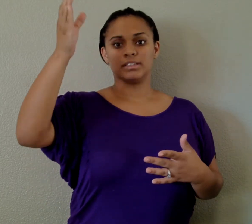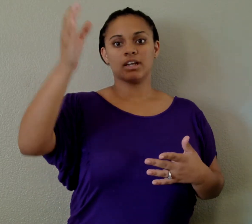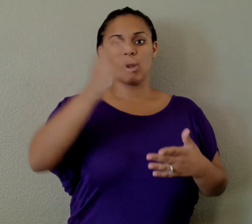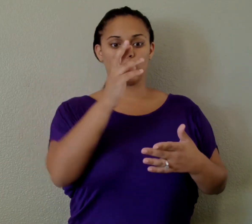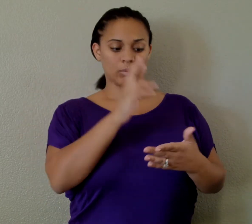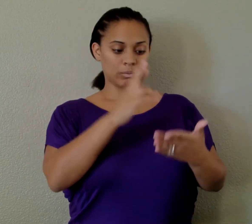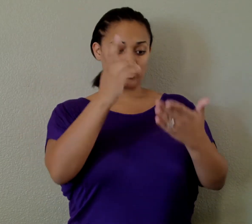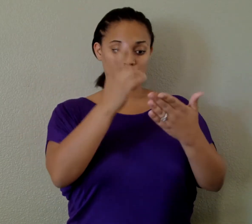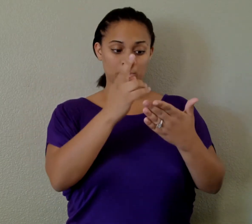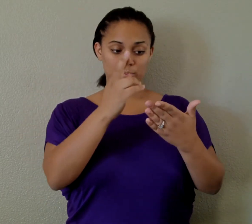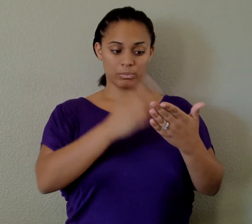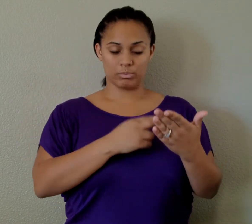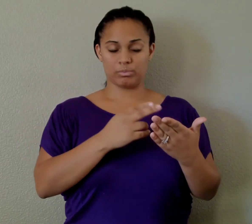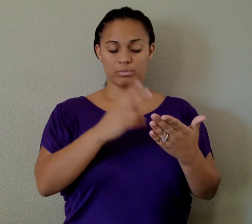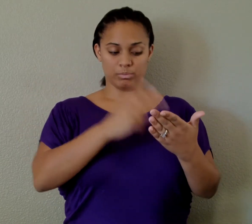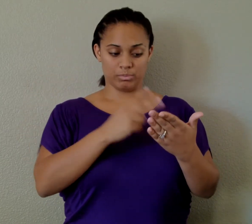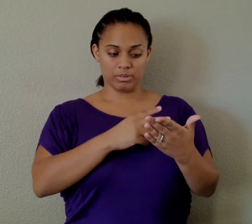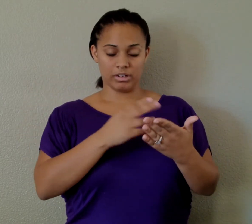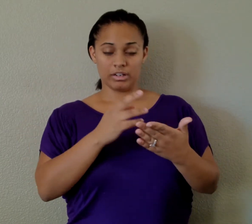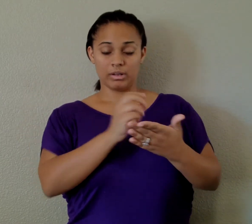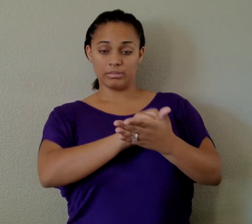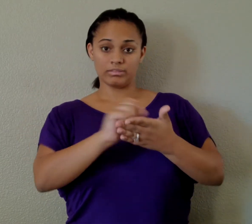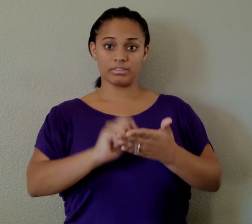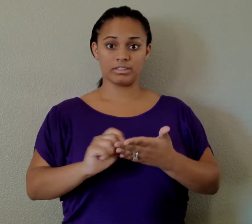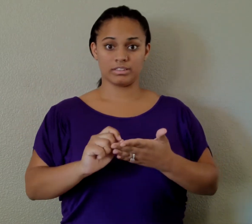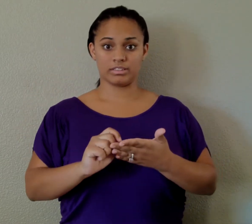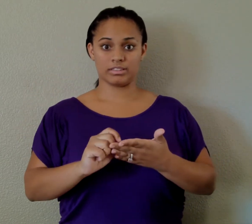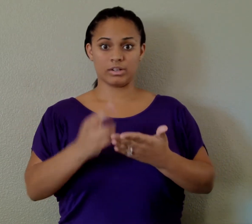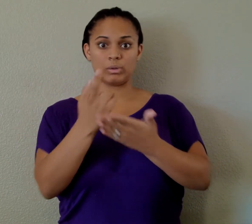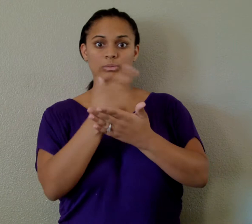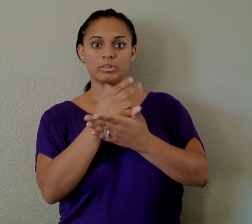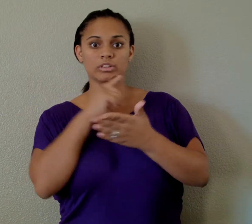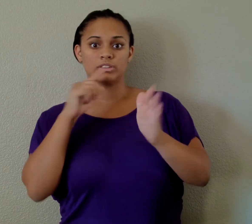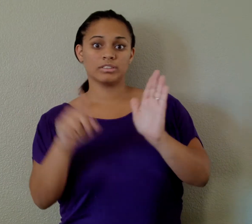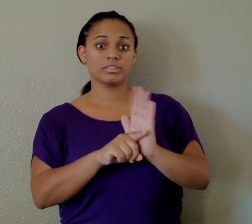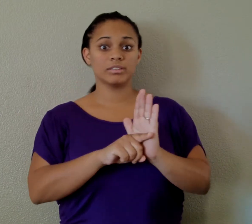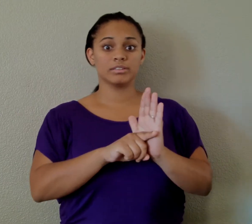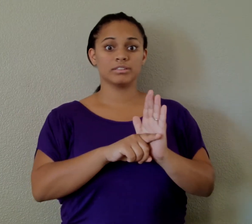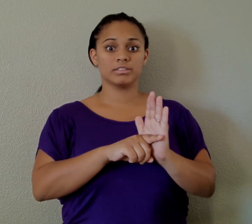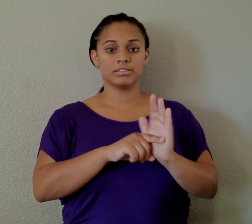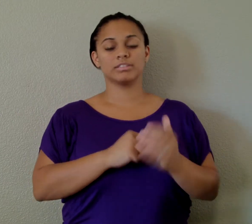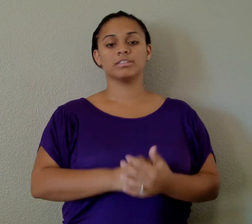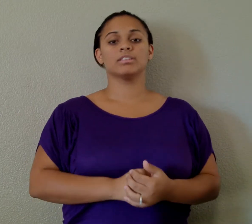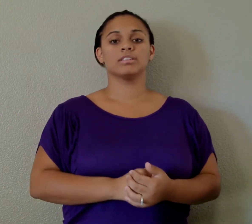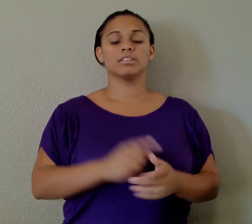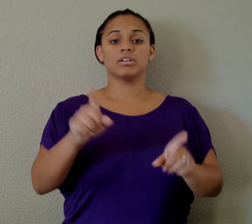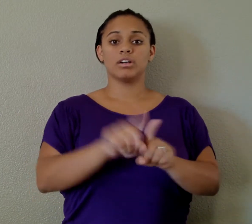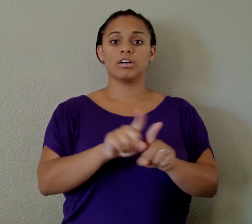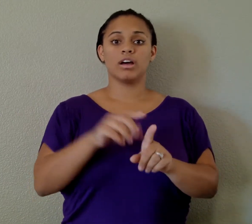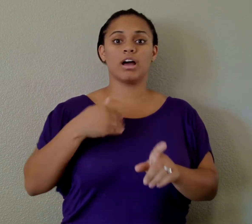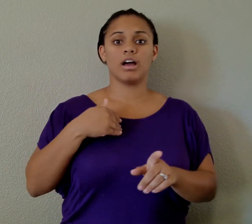English classes, and it also has application for people who are teaching content area courses such as